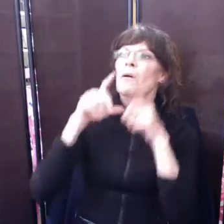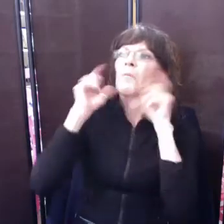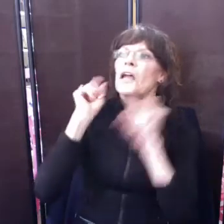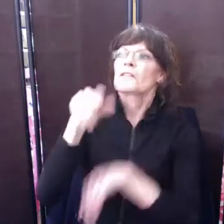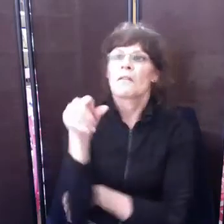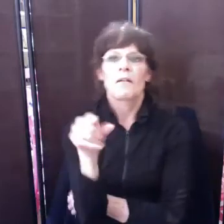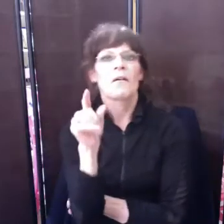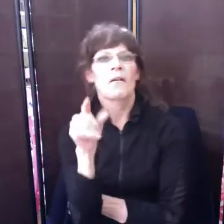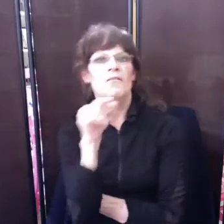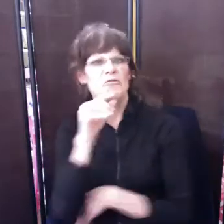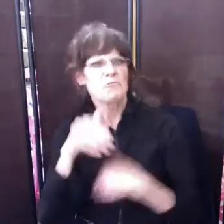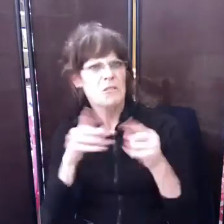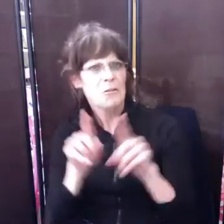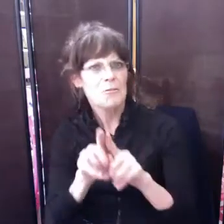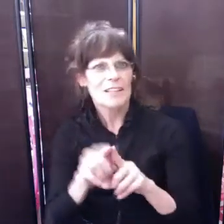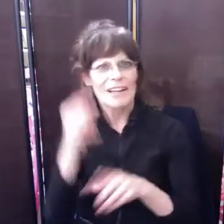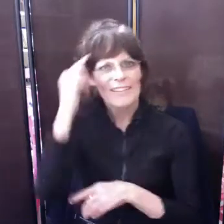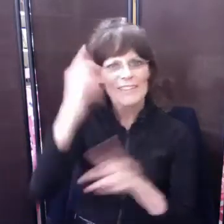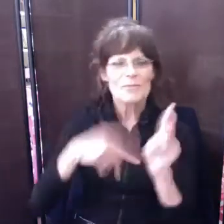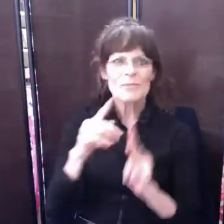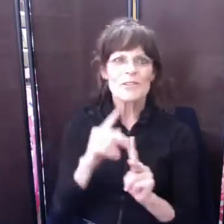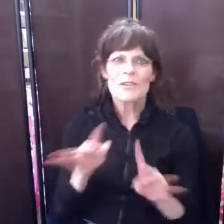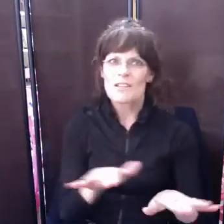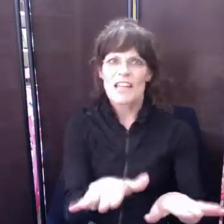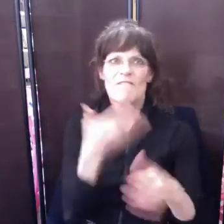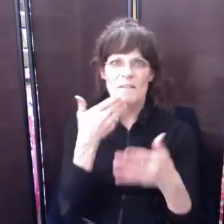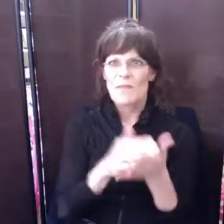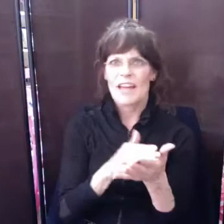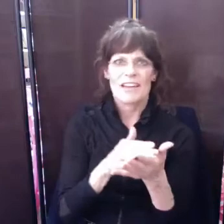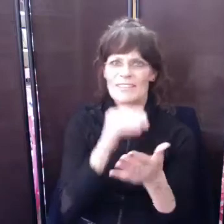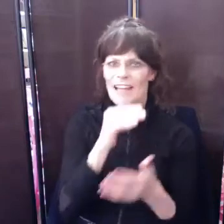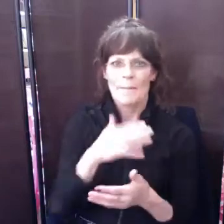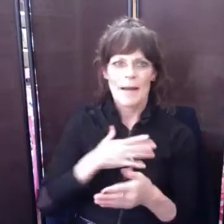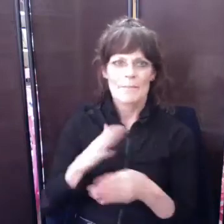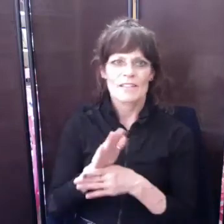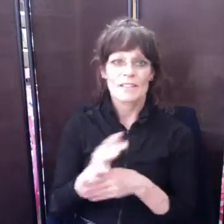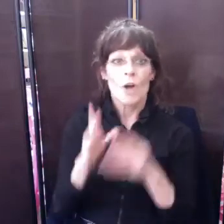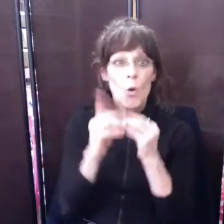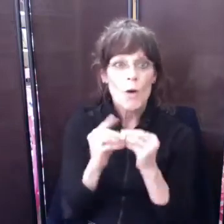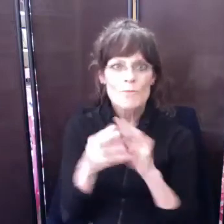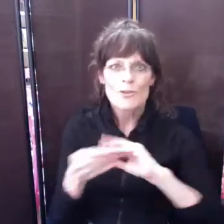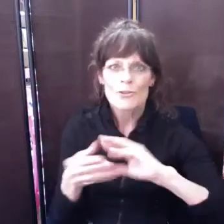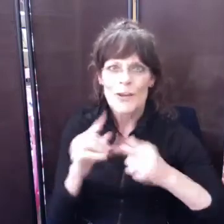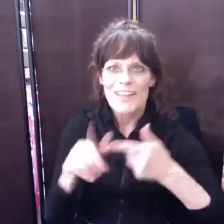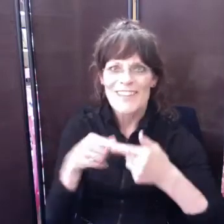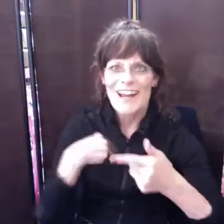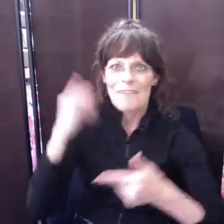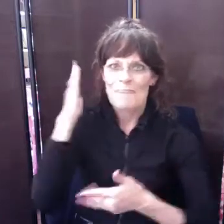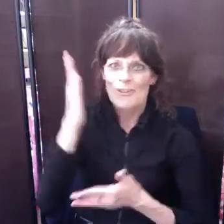are behaving terribly, but it's not my business. Anyway, I'm going to tell you one more story and then I'm going to stop, because it's a good